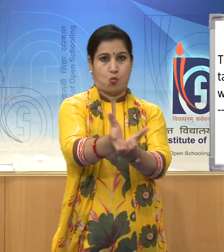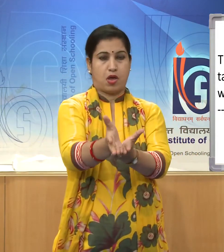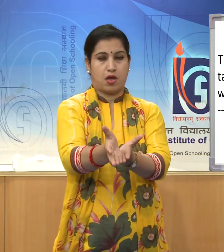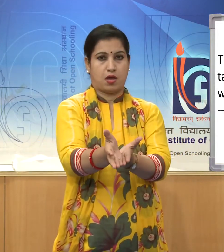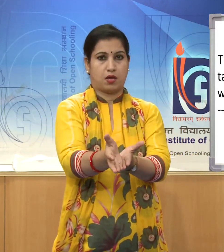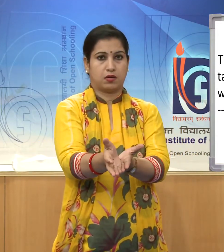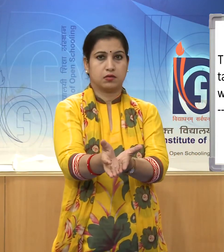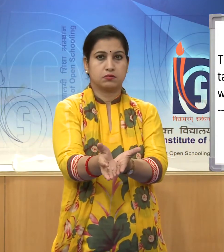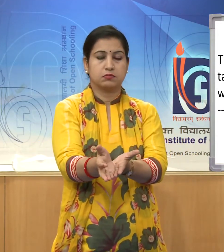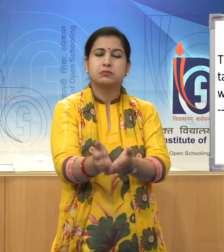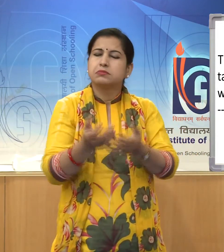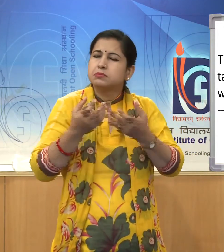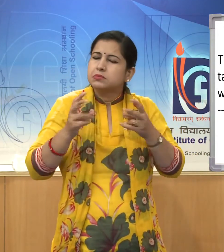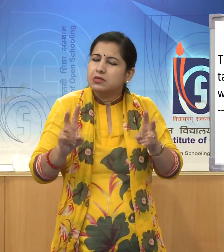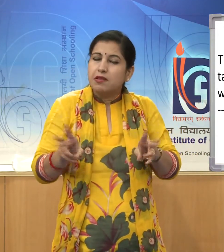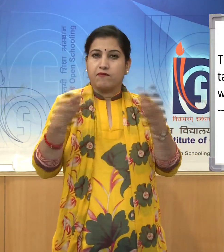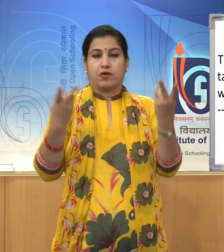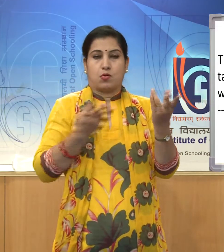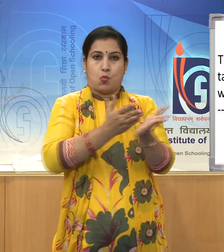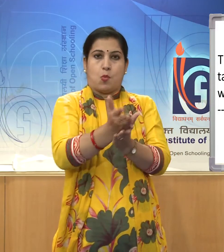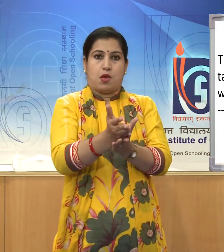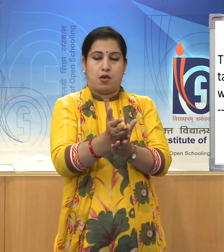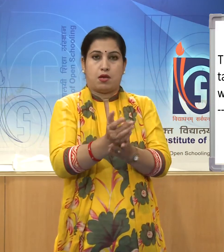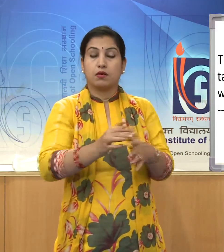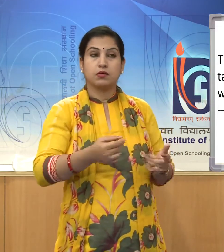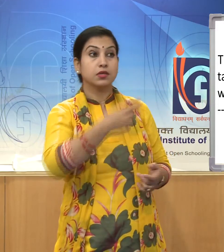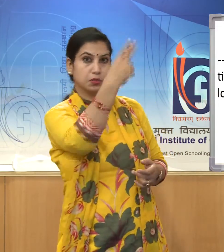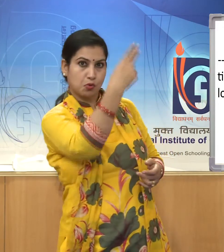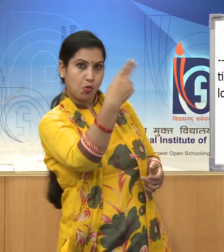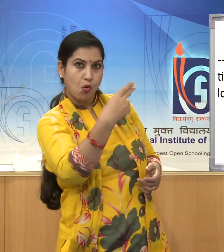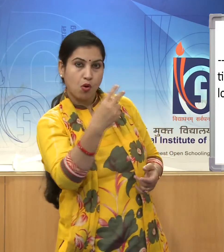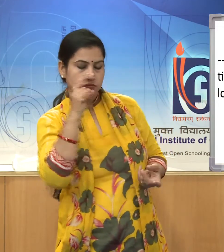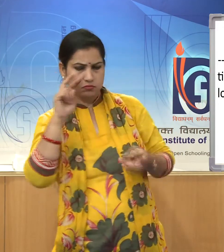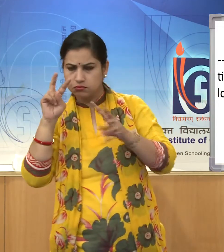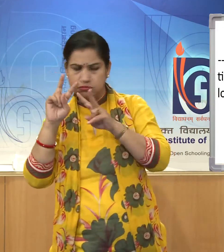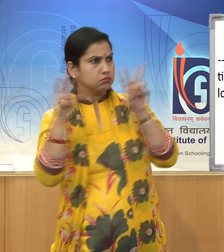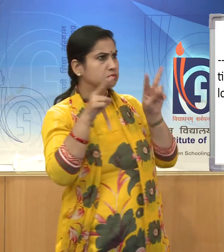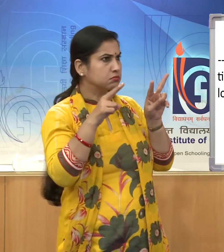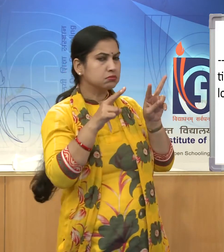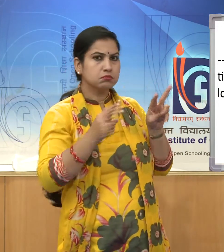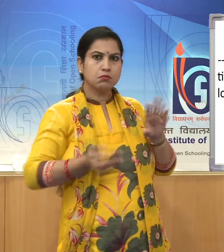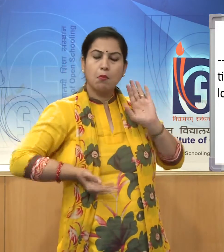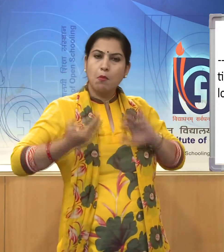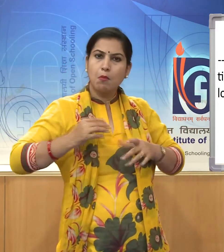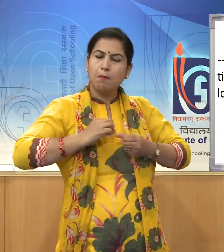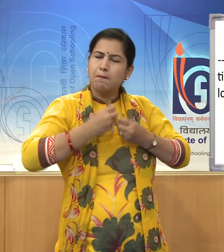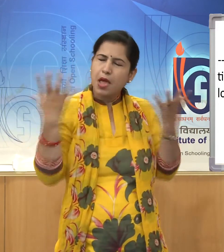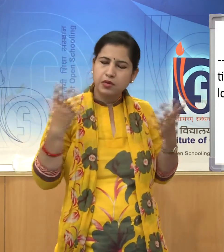doing unusual things to draw attention to himself, which many a